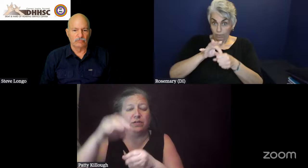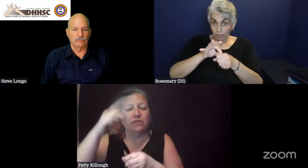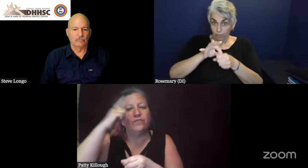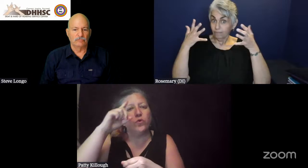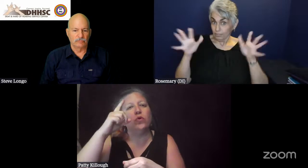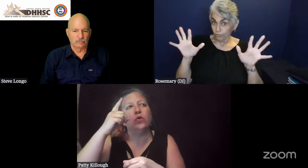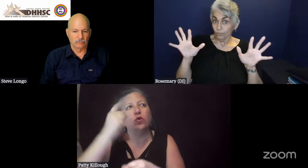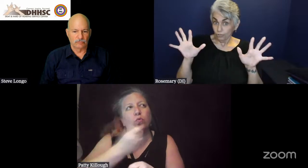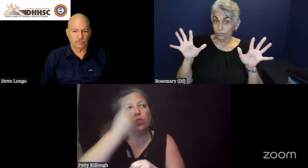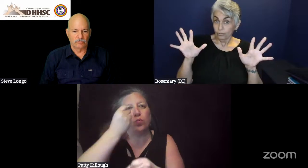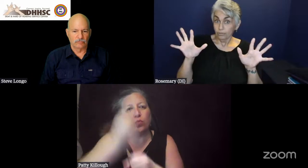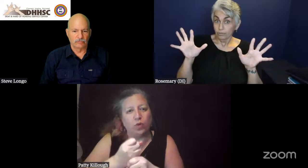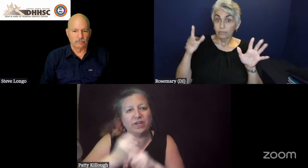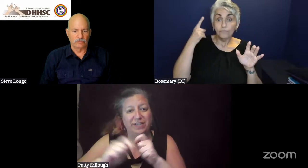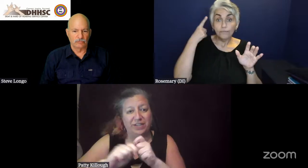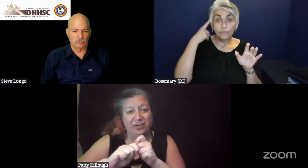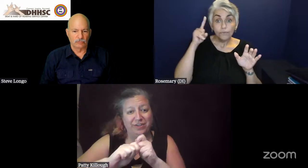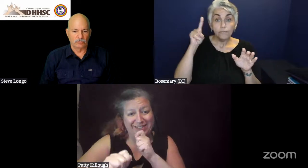everyone had voted